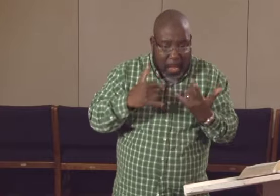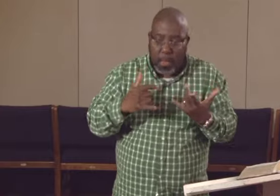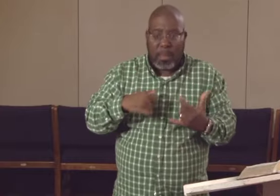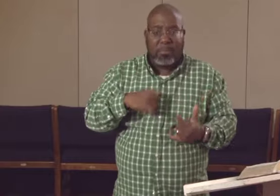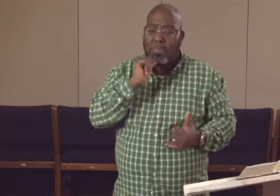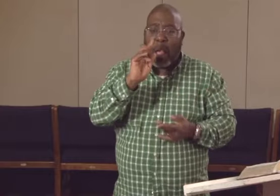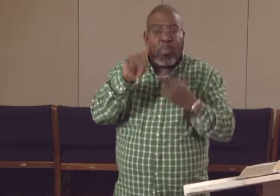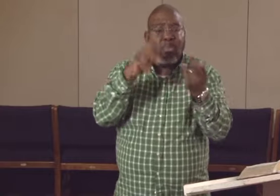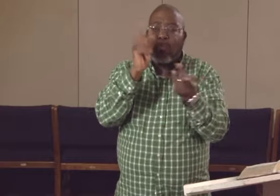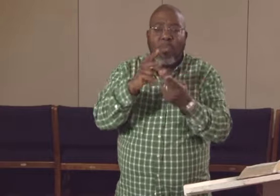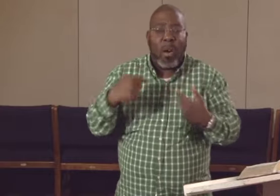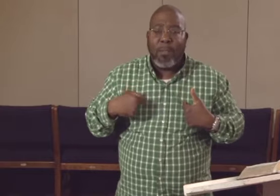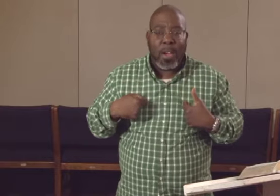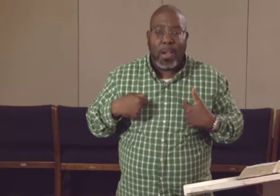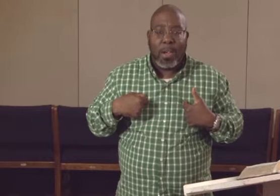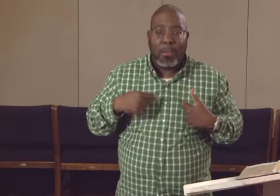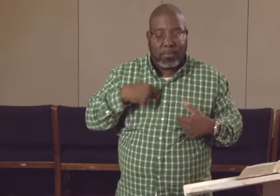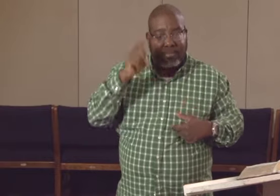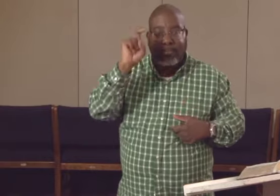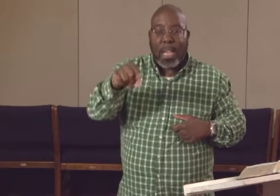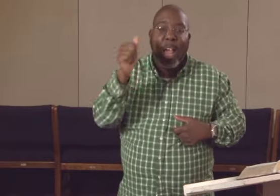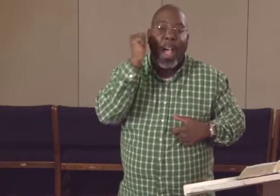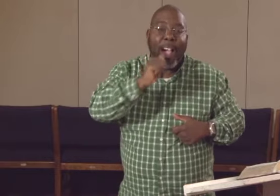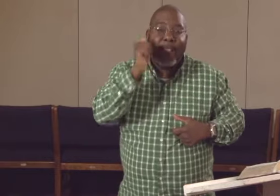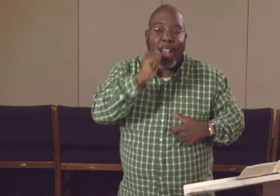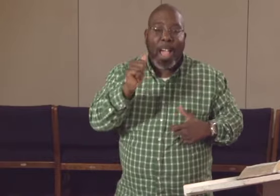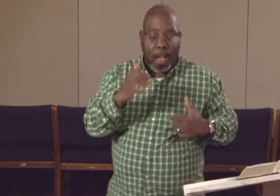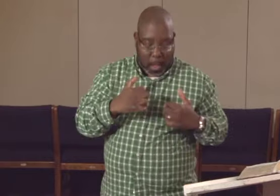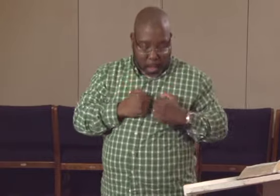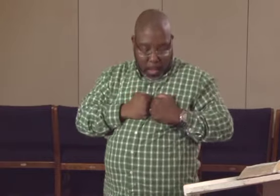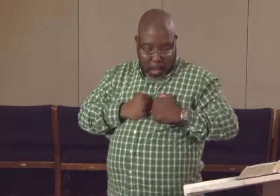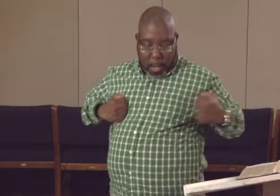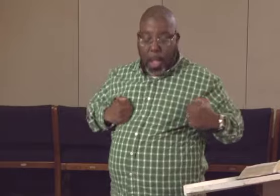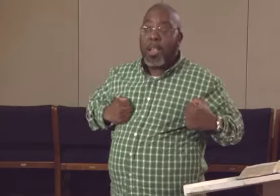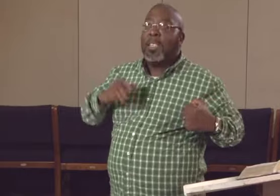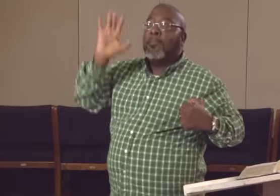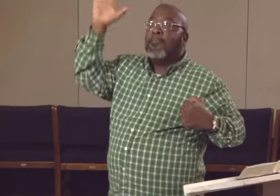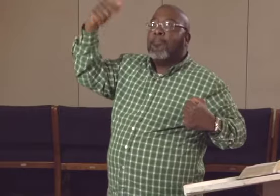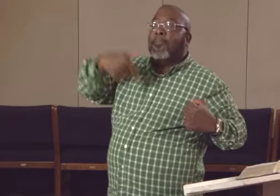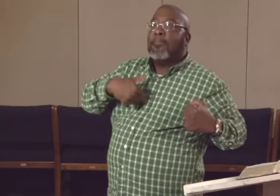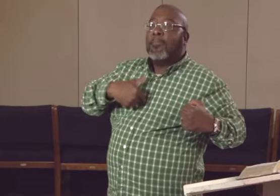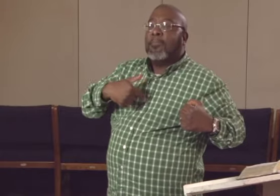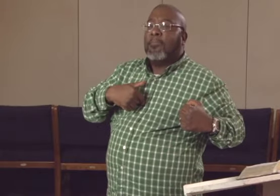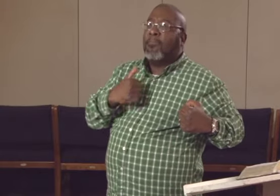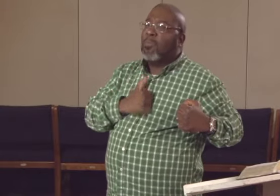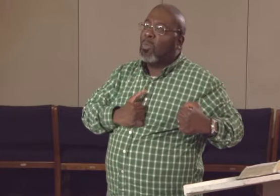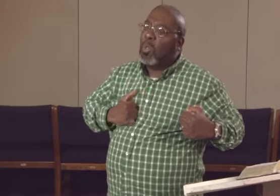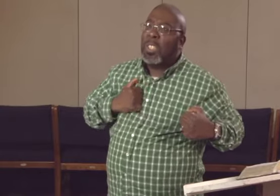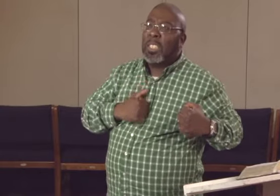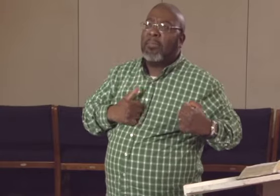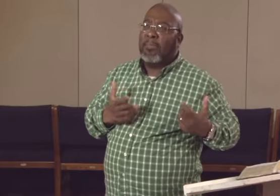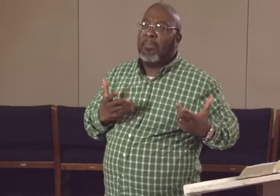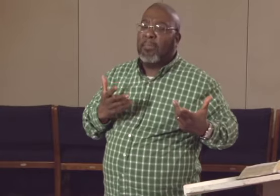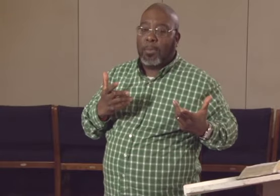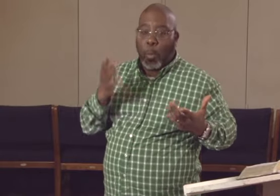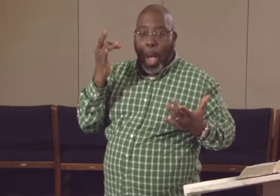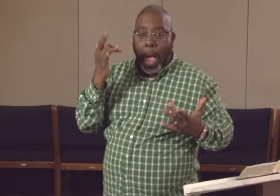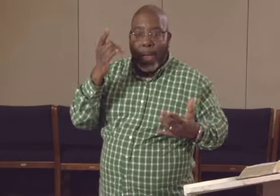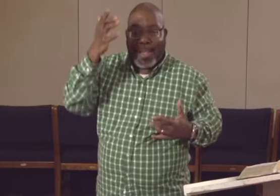even I myself am not perfect. I do wrong things. Every day I ask God to look into my heart and